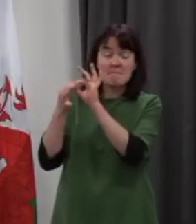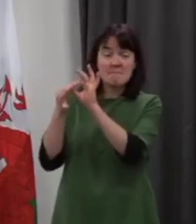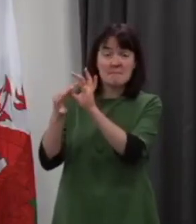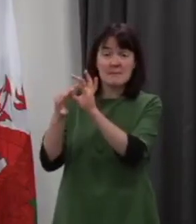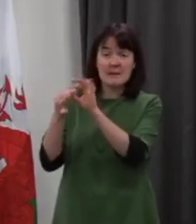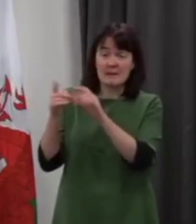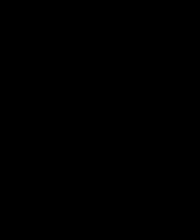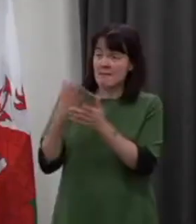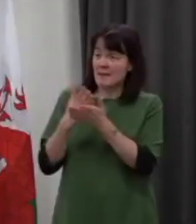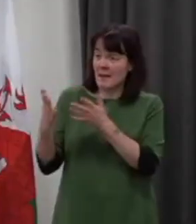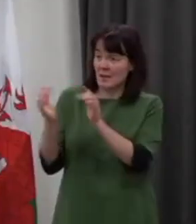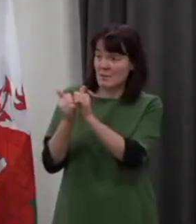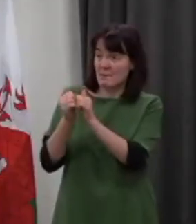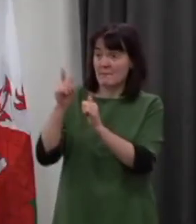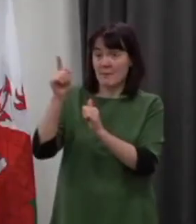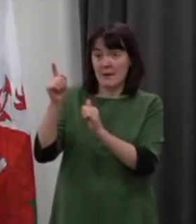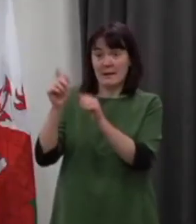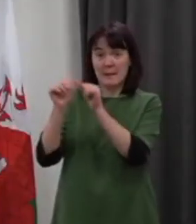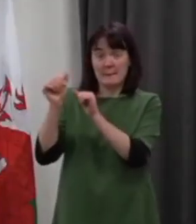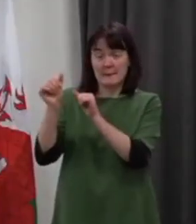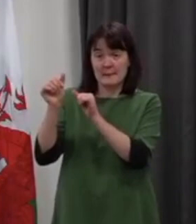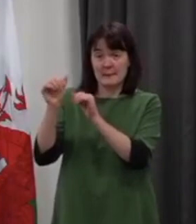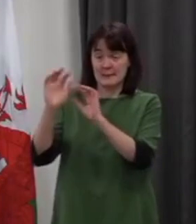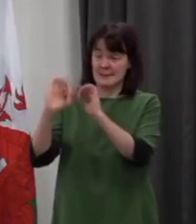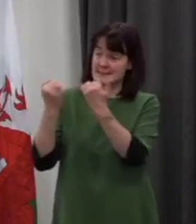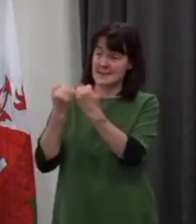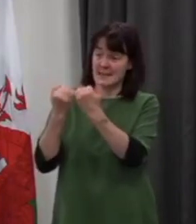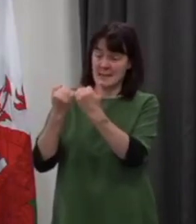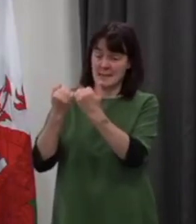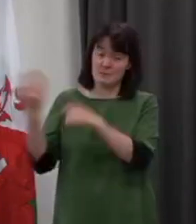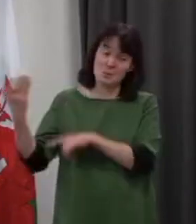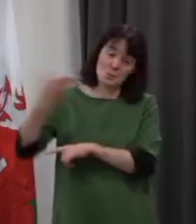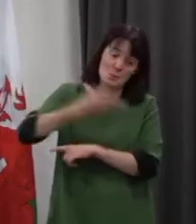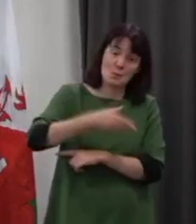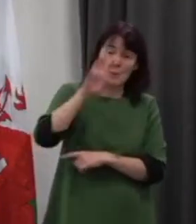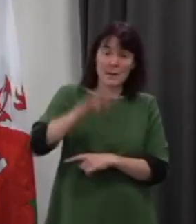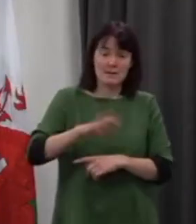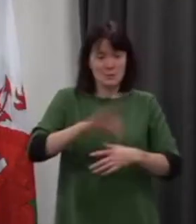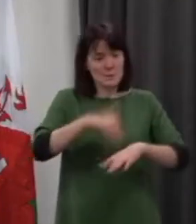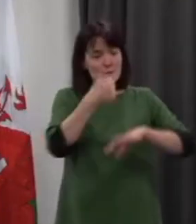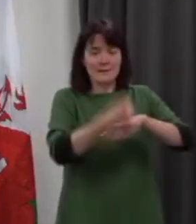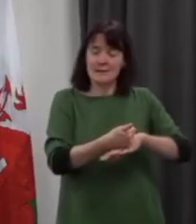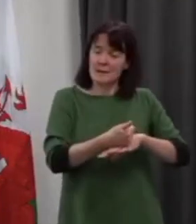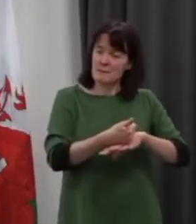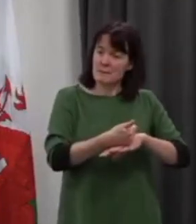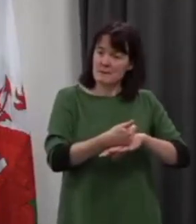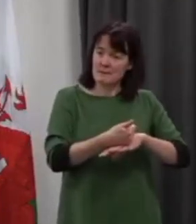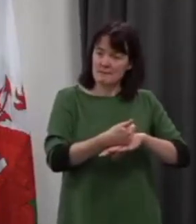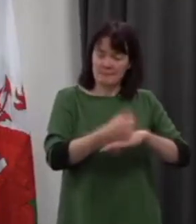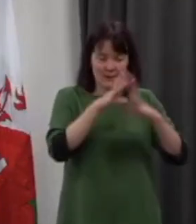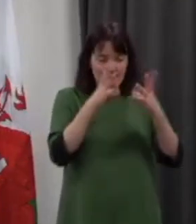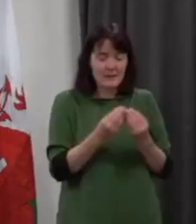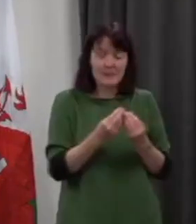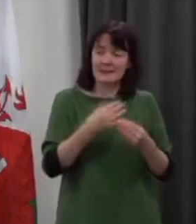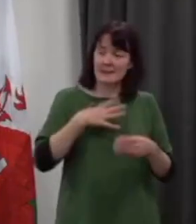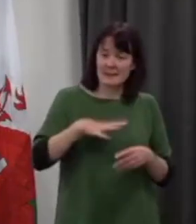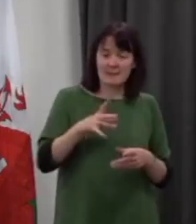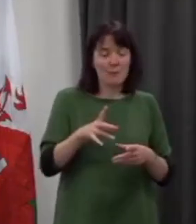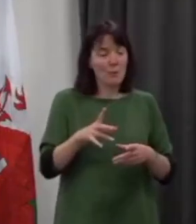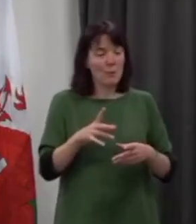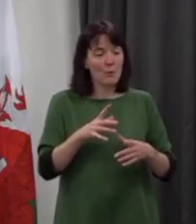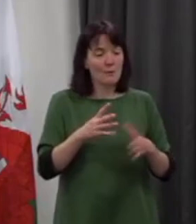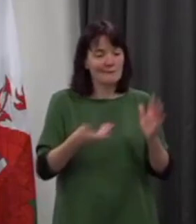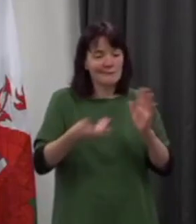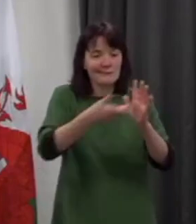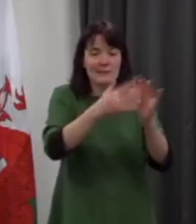agreement for that company team to come into Wales to set up the infrastructure required to provide those additional tests. But what I